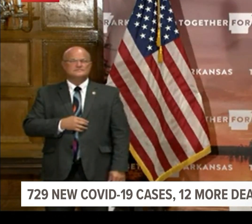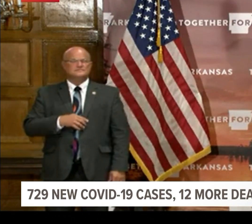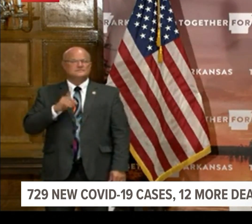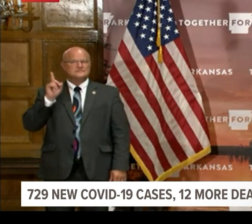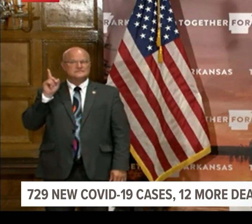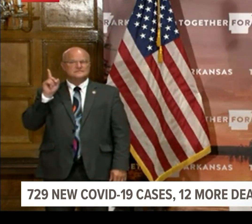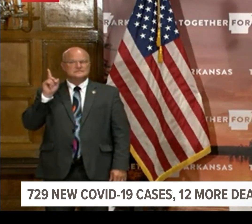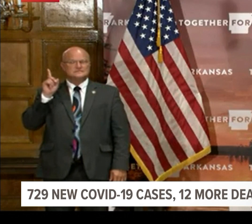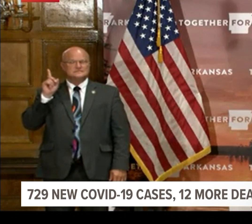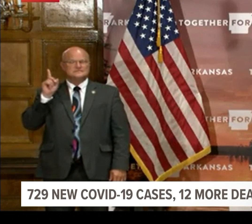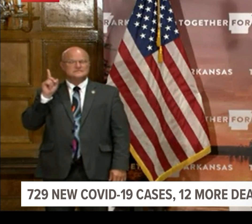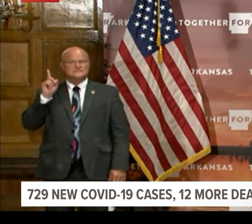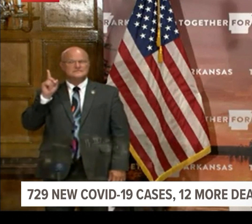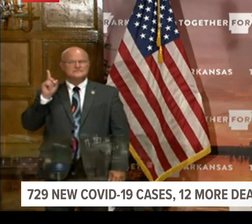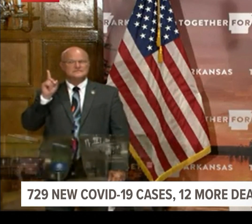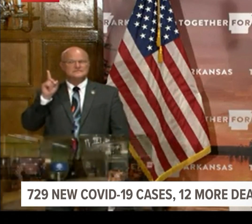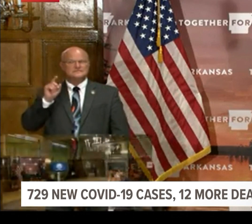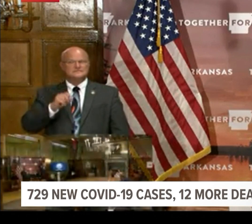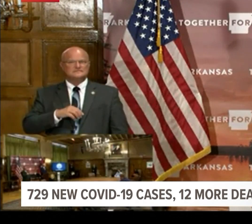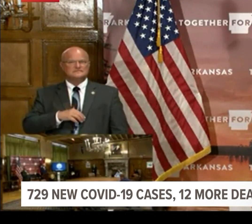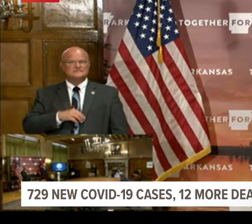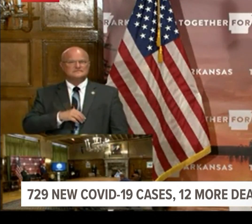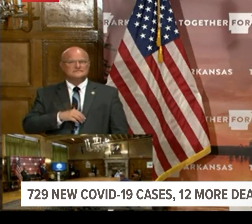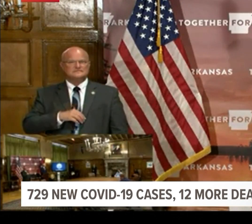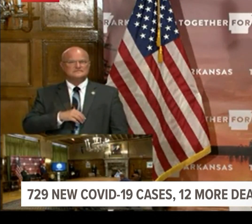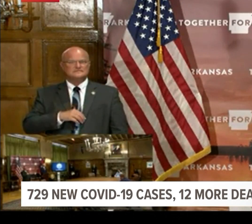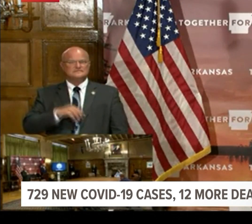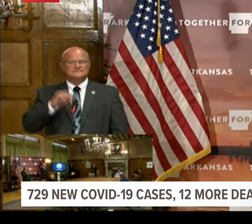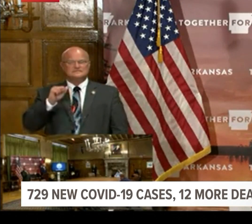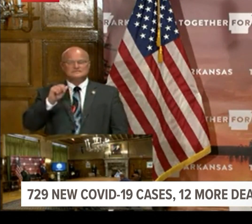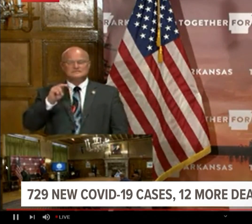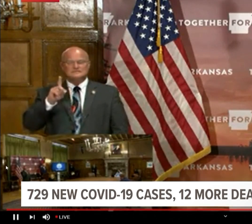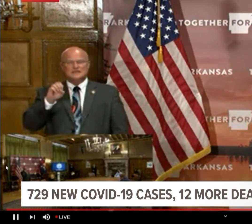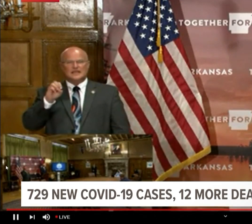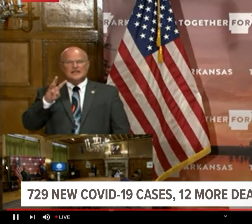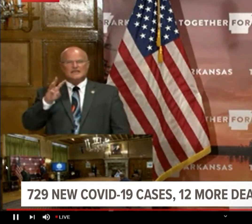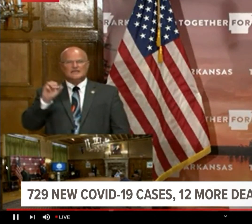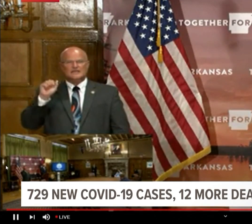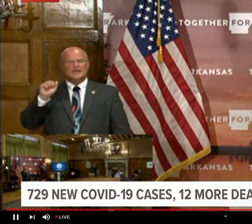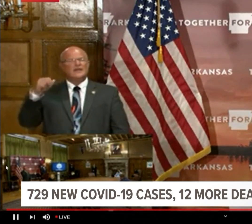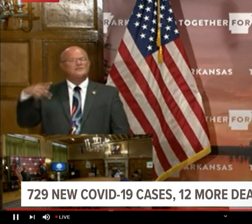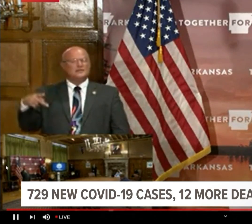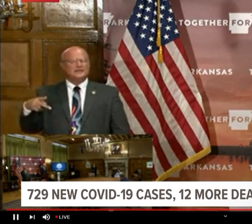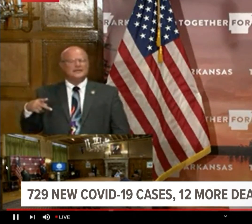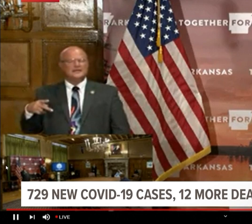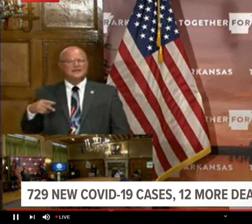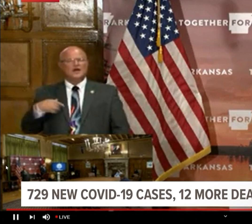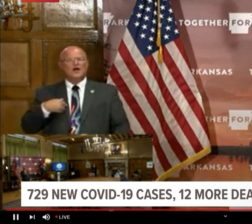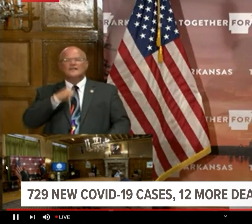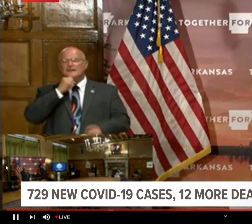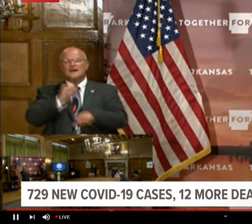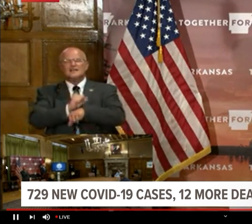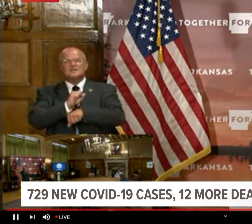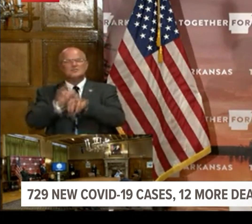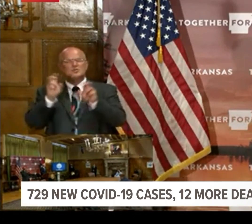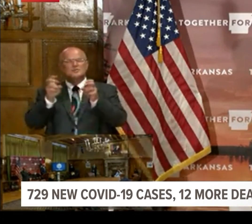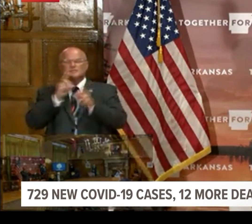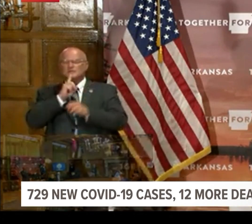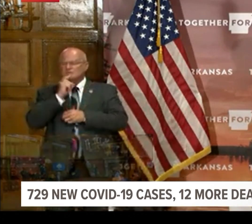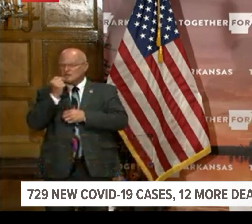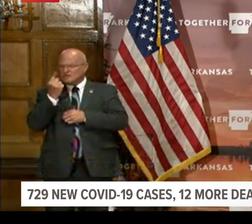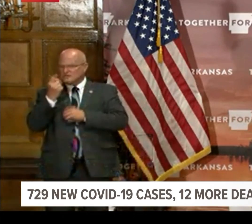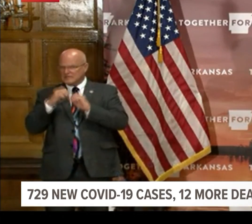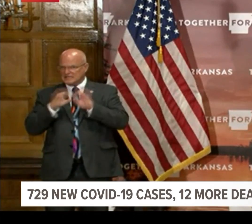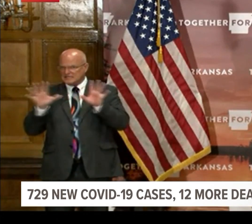Next. Governor, Governor with AP. Wanted to ask you on the unemployment issue, just to make sure I